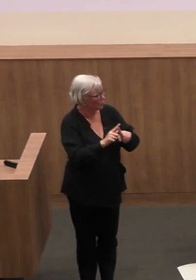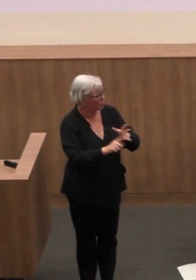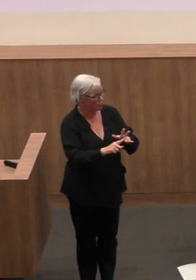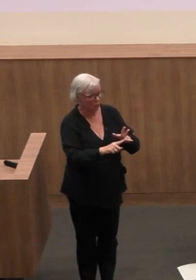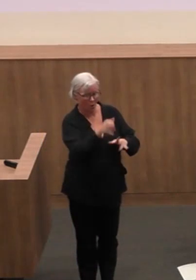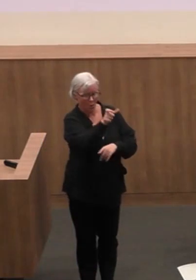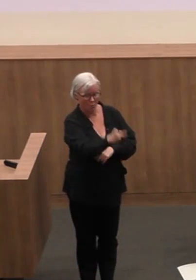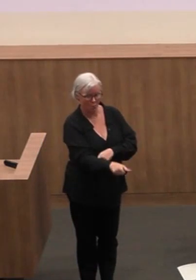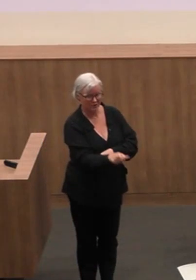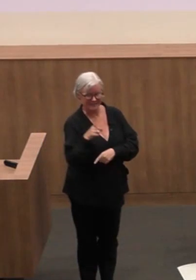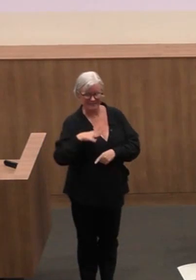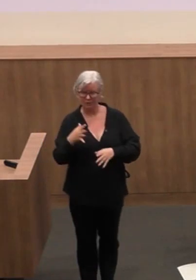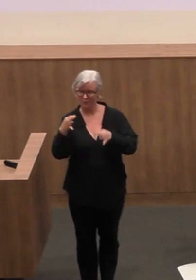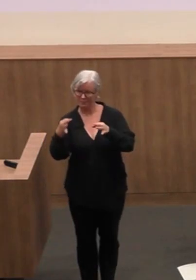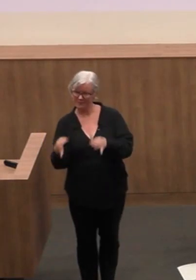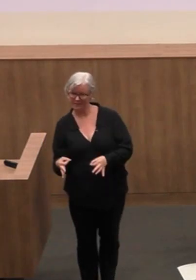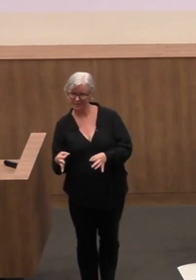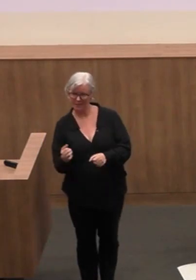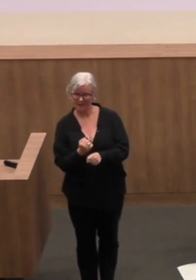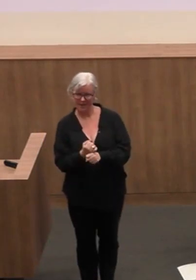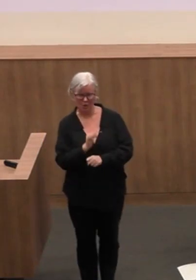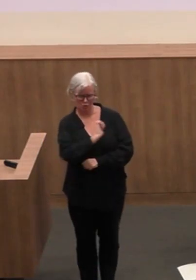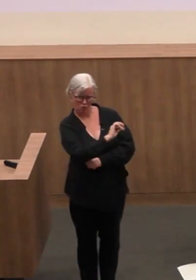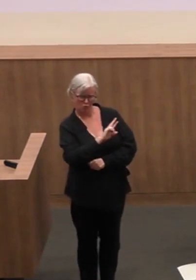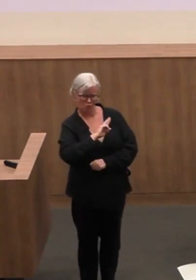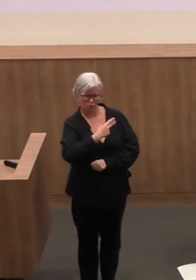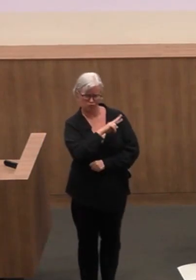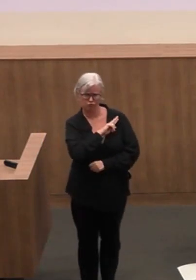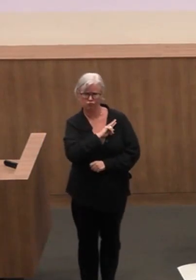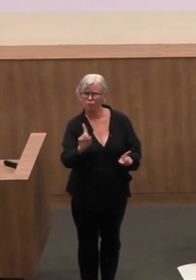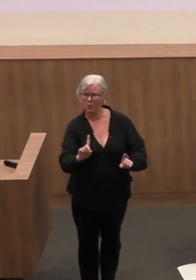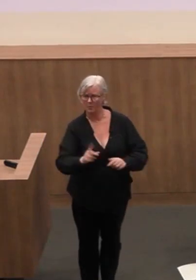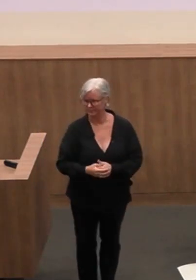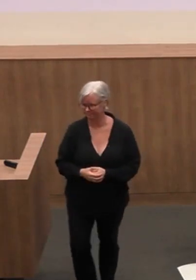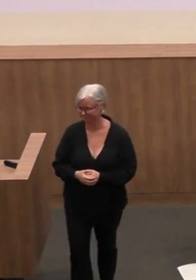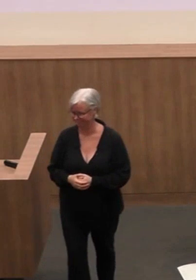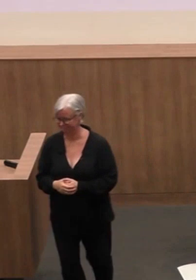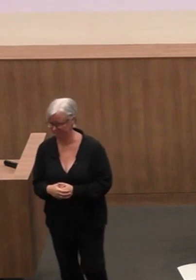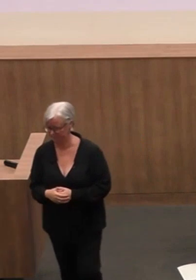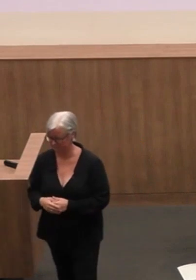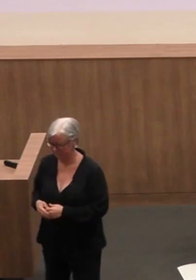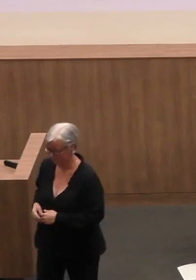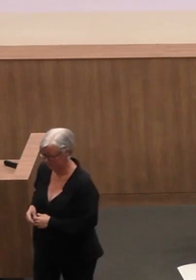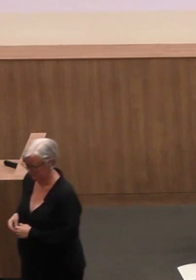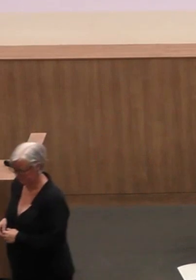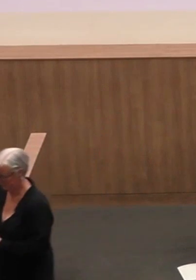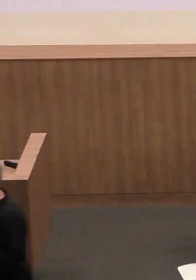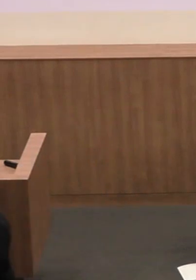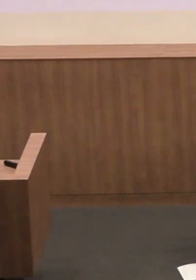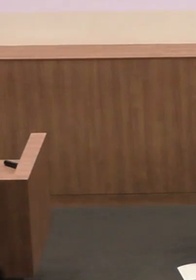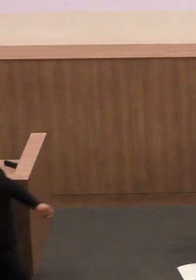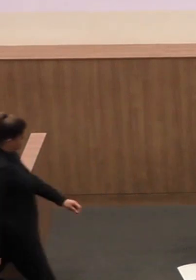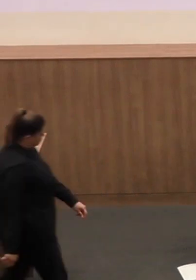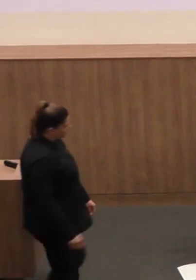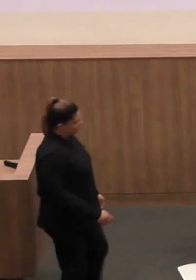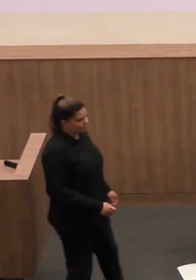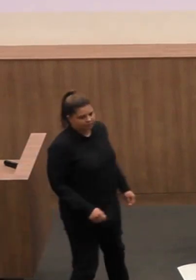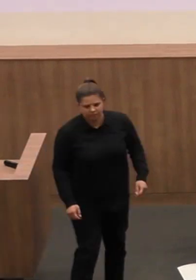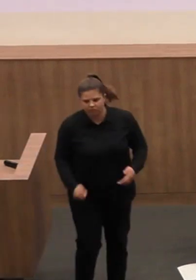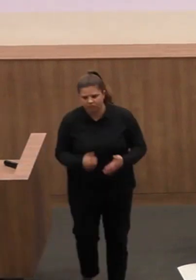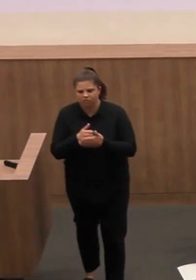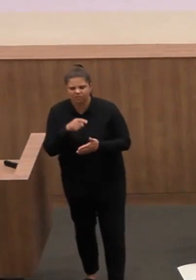make a decision in the hospital? What your role is? Sure. So usually people who are referred to neuropsychologists have some form